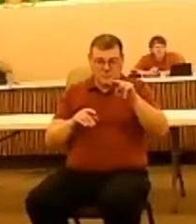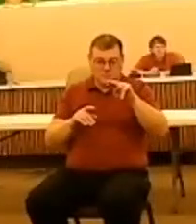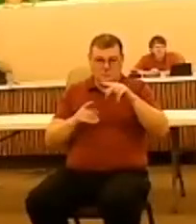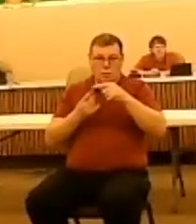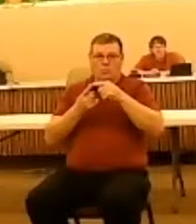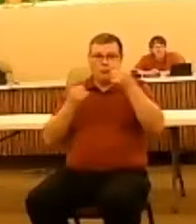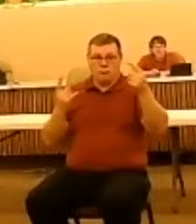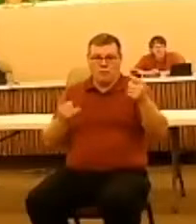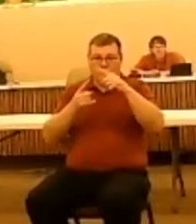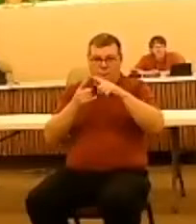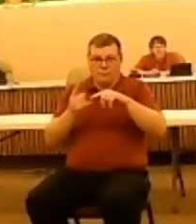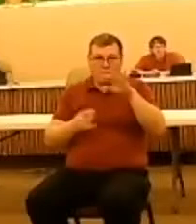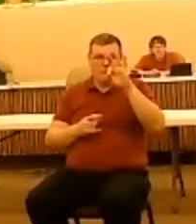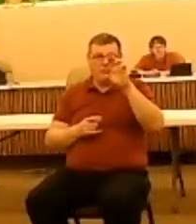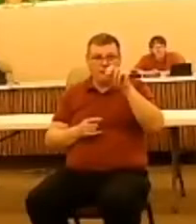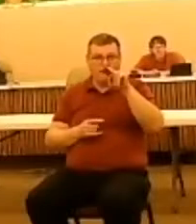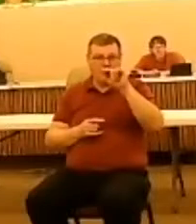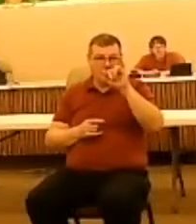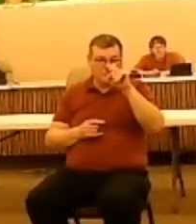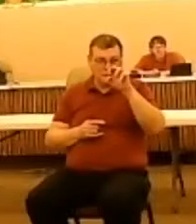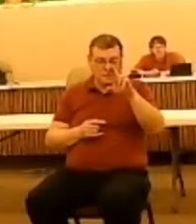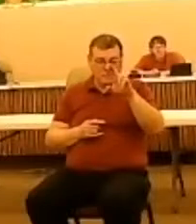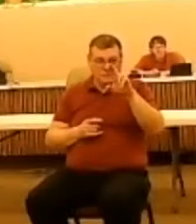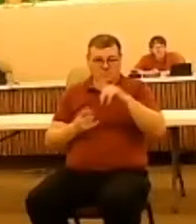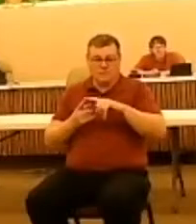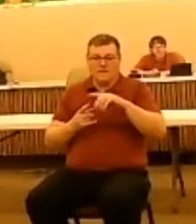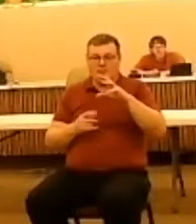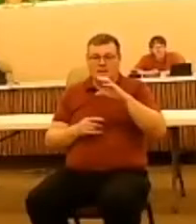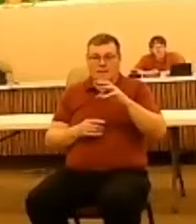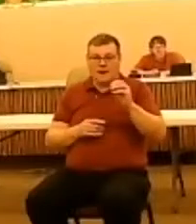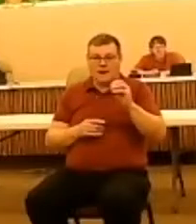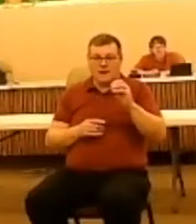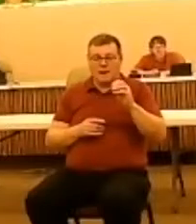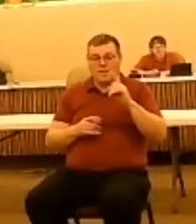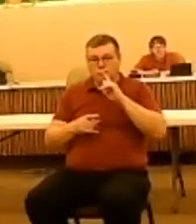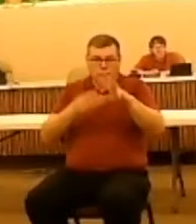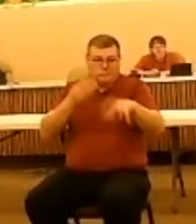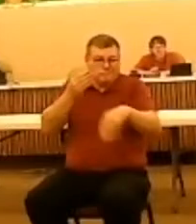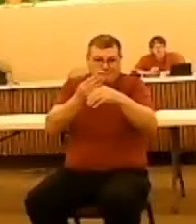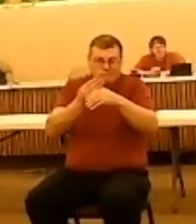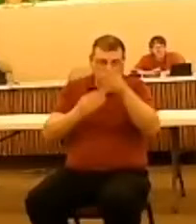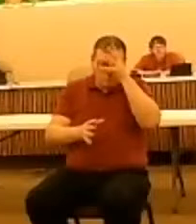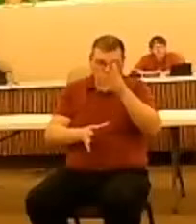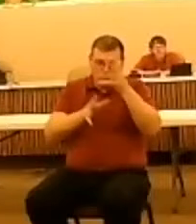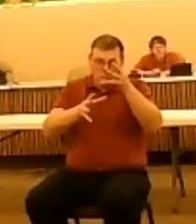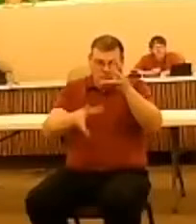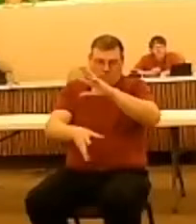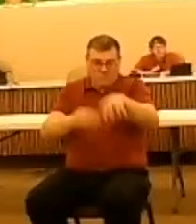if they do rentals or not. Of course, they'd be grandfathered right now anyway.